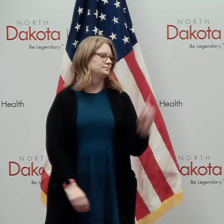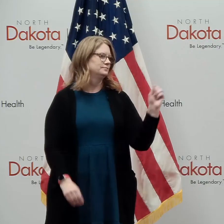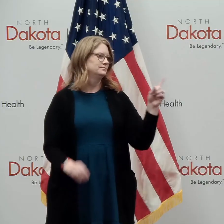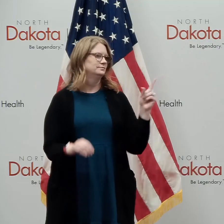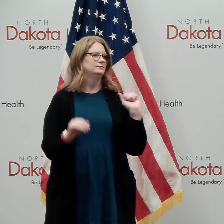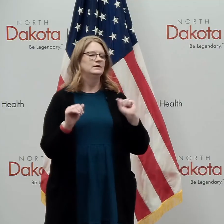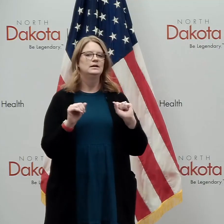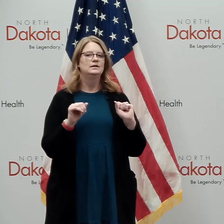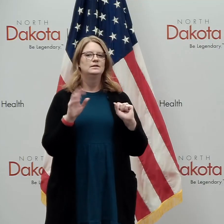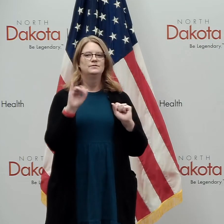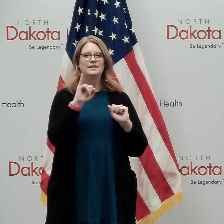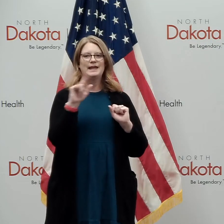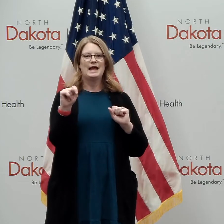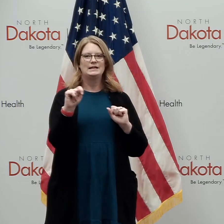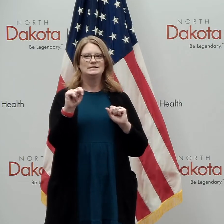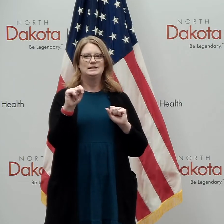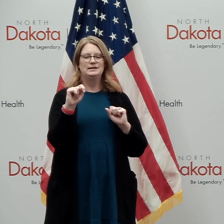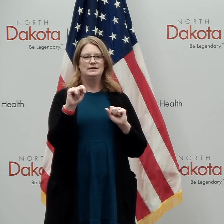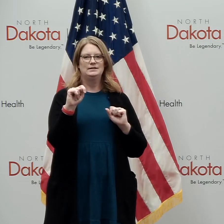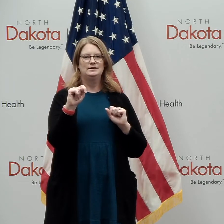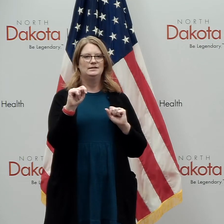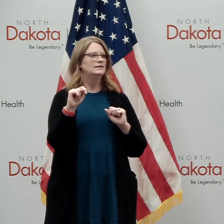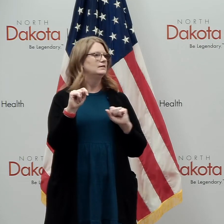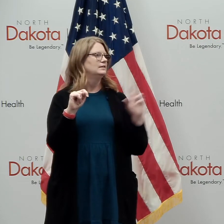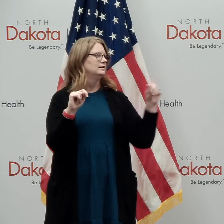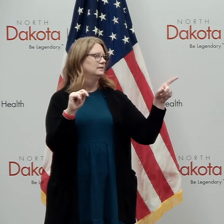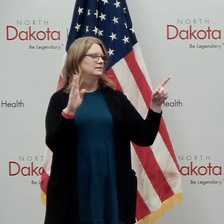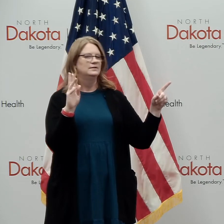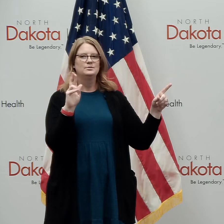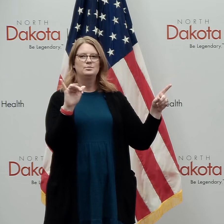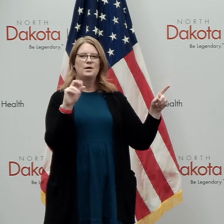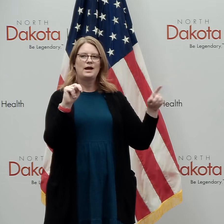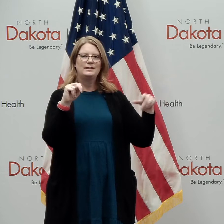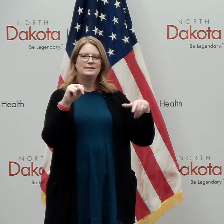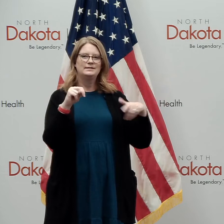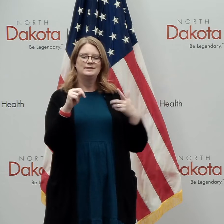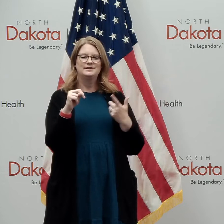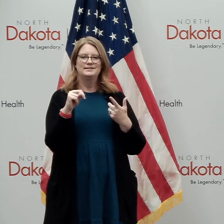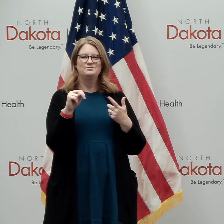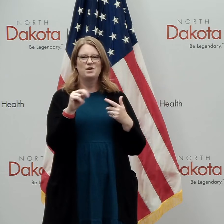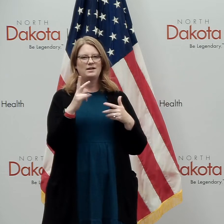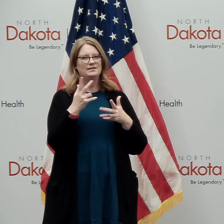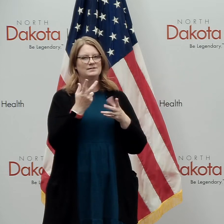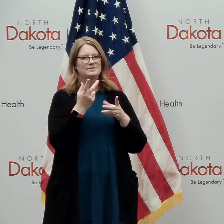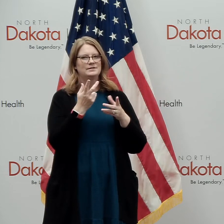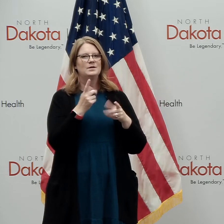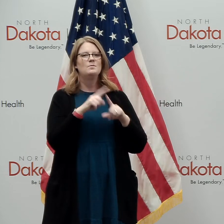And just for the IT guys, I'll throw in a little more complexity. Bryan is giving you the top level, but the $600